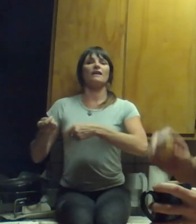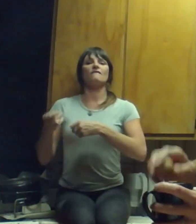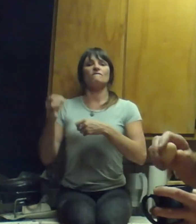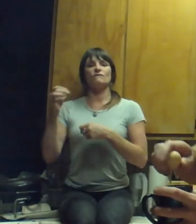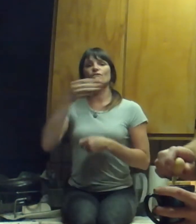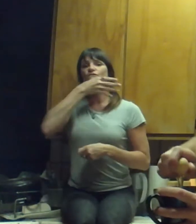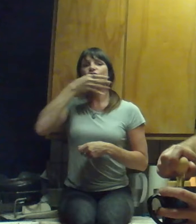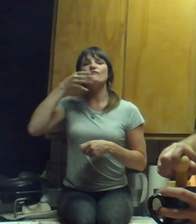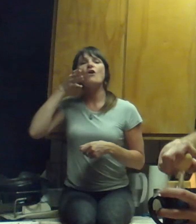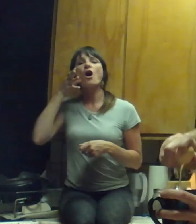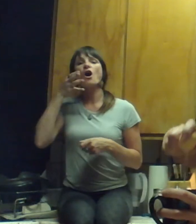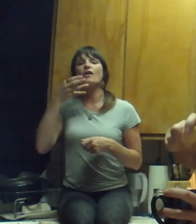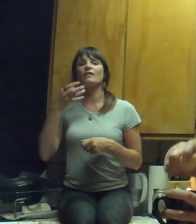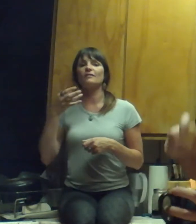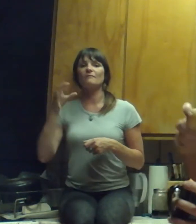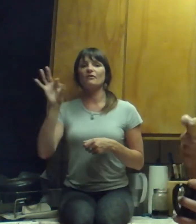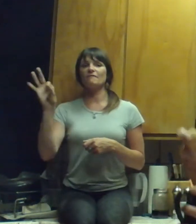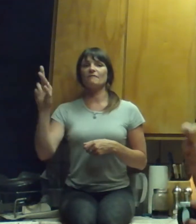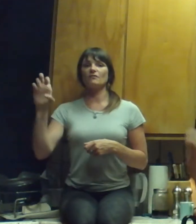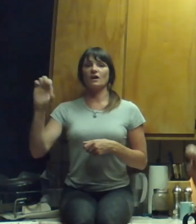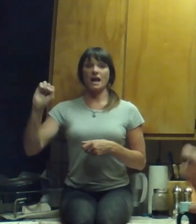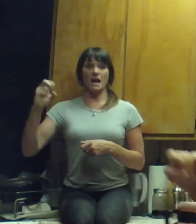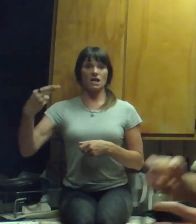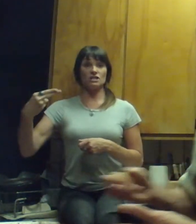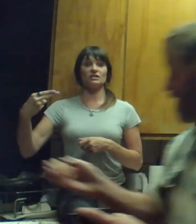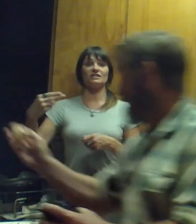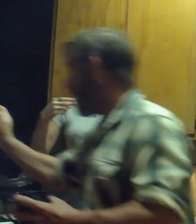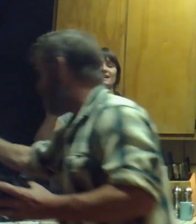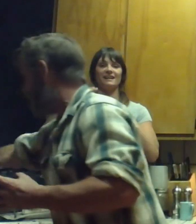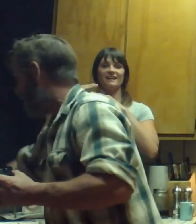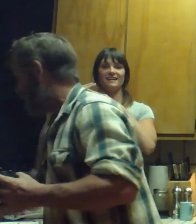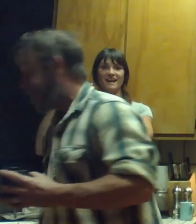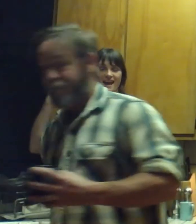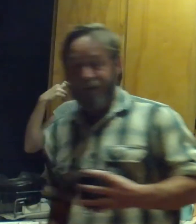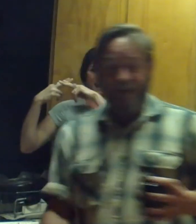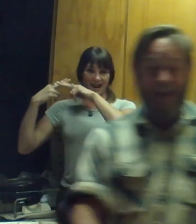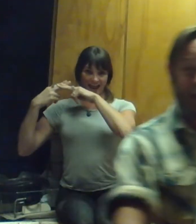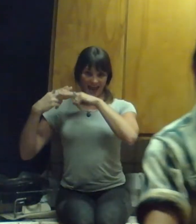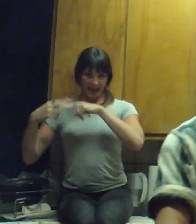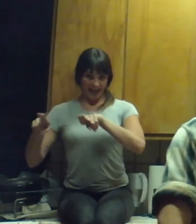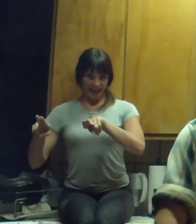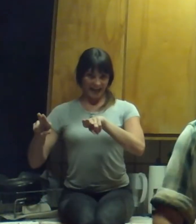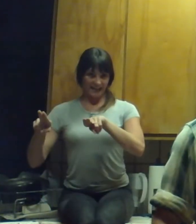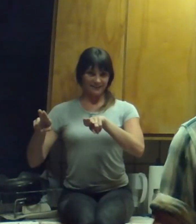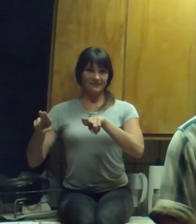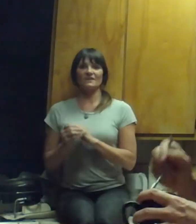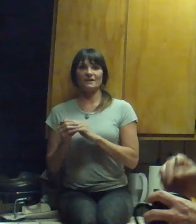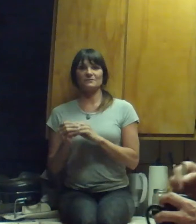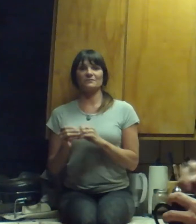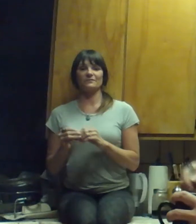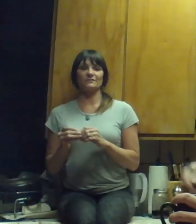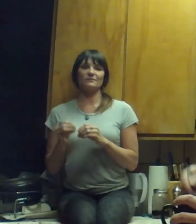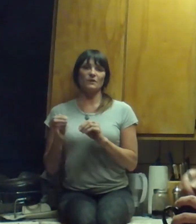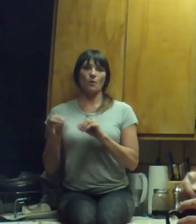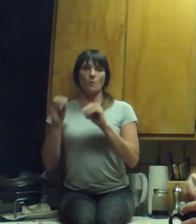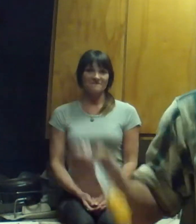just take one little beautiful egg and put that in your cup.